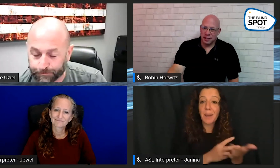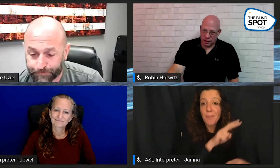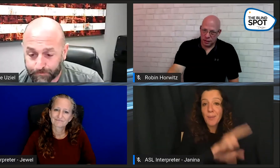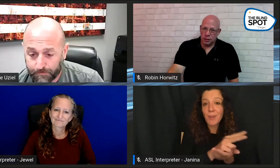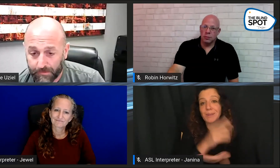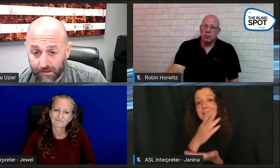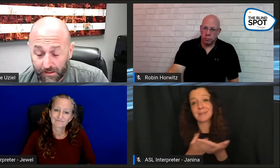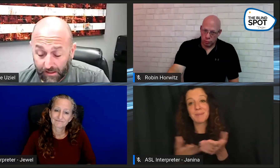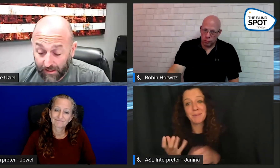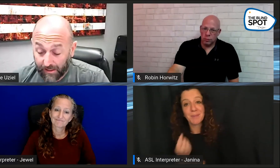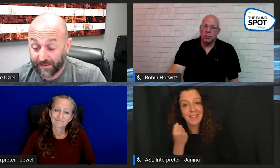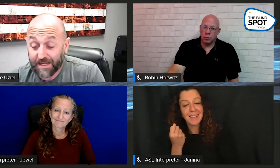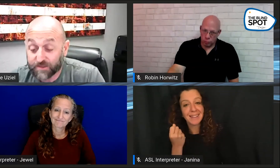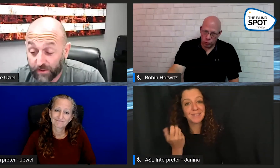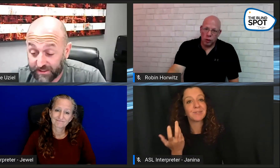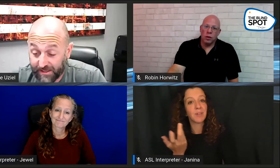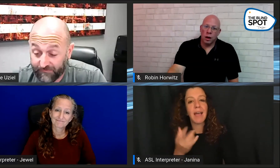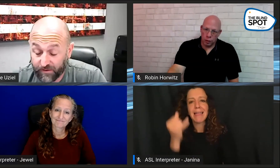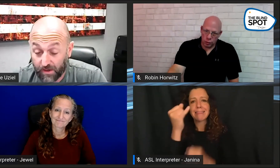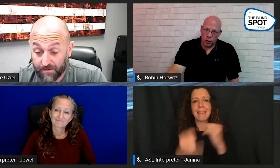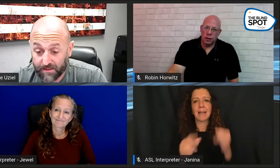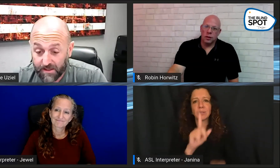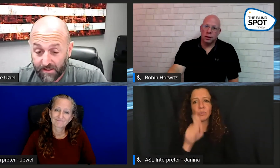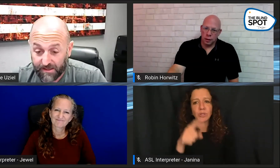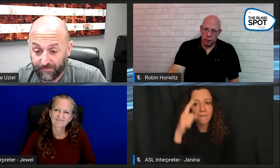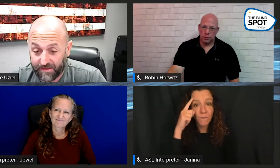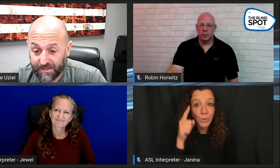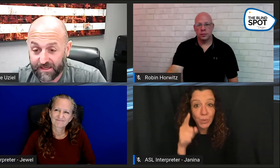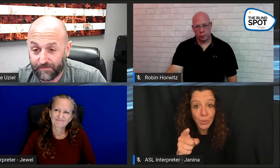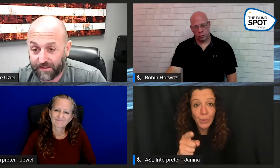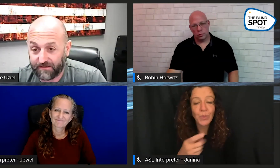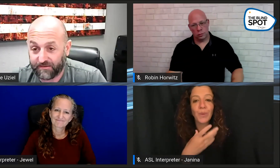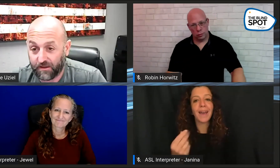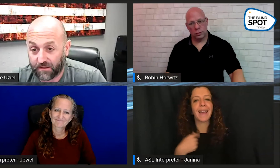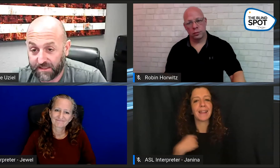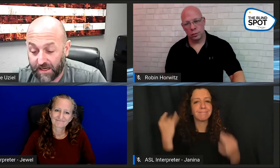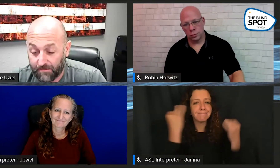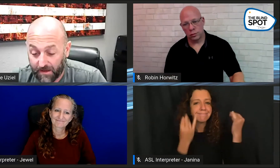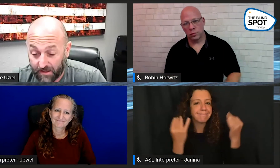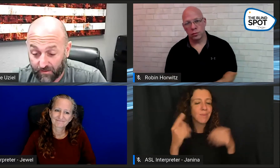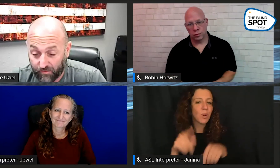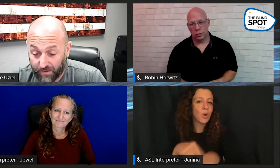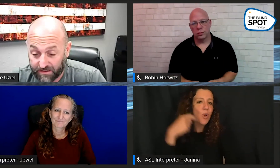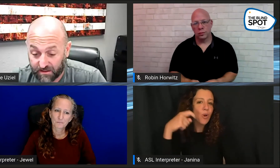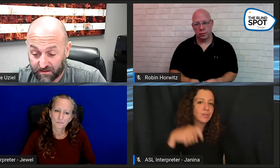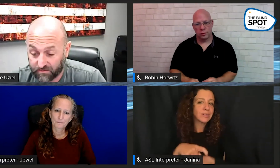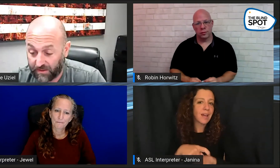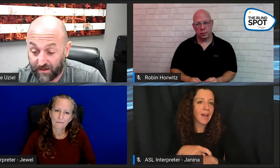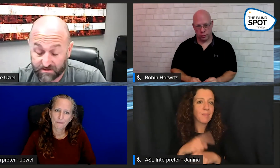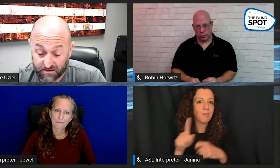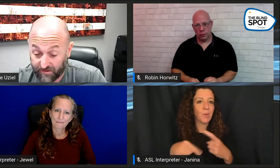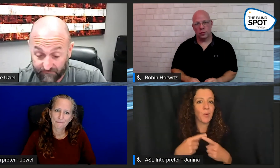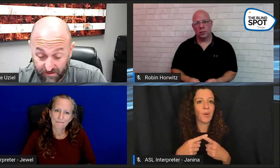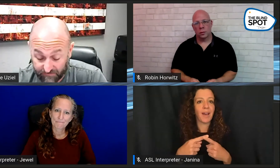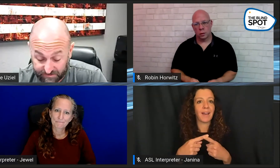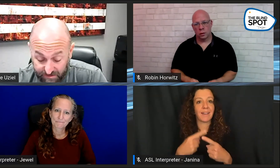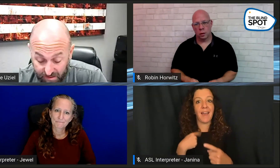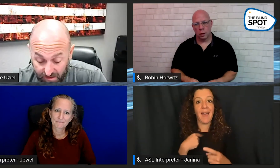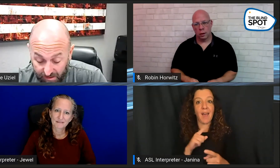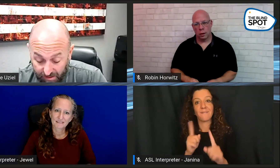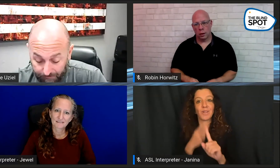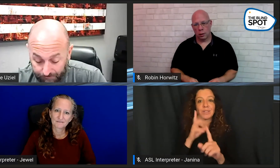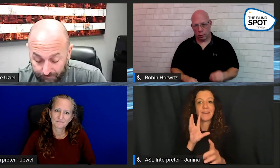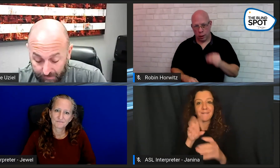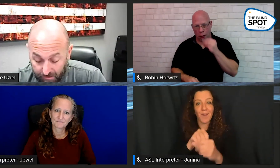And so the last question I have for you, Robin, and I've been thinking about this a long time when I also got involved,